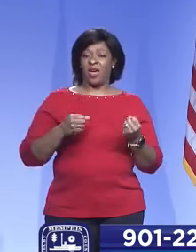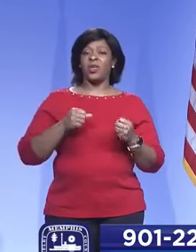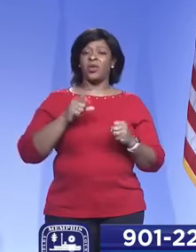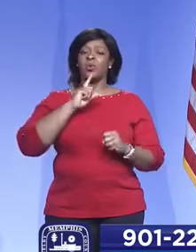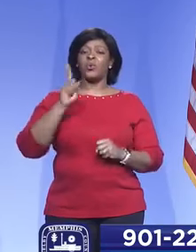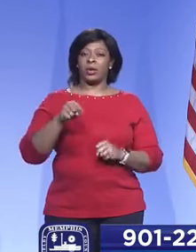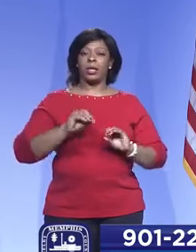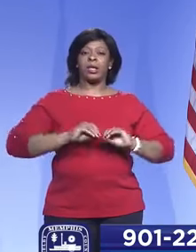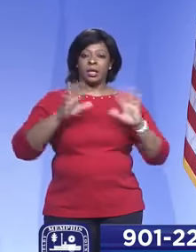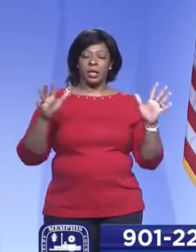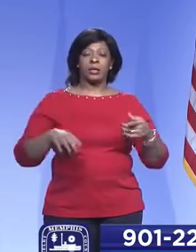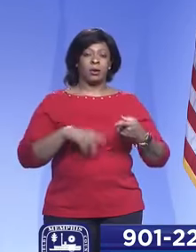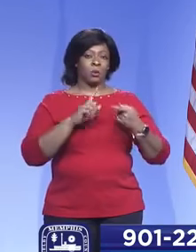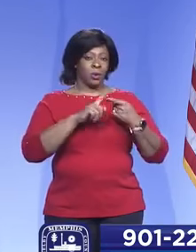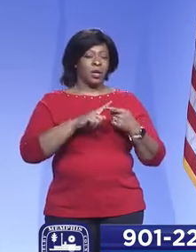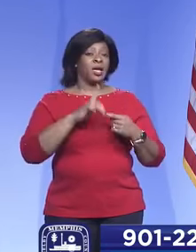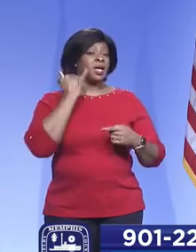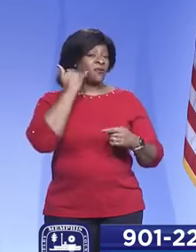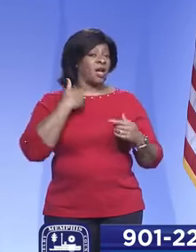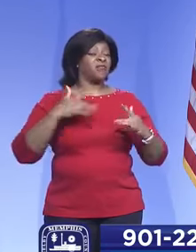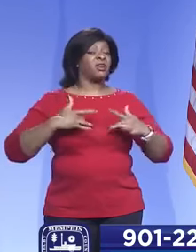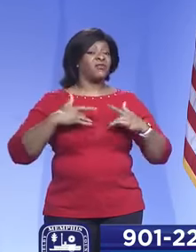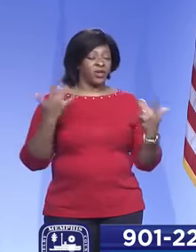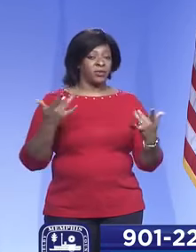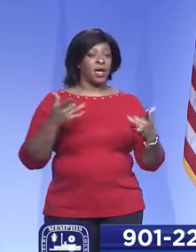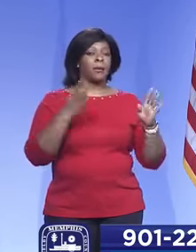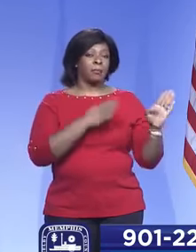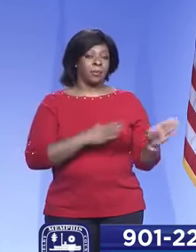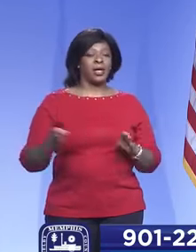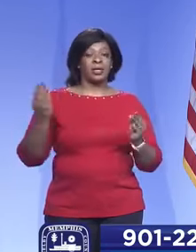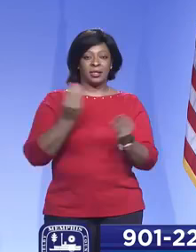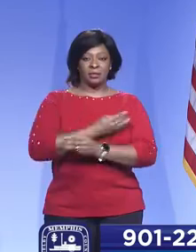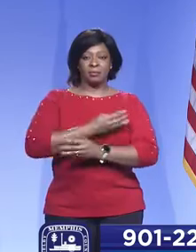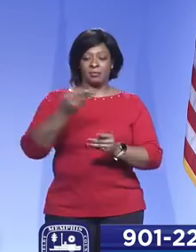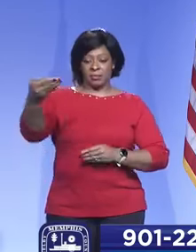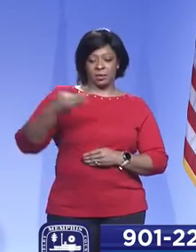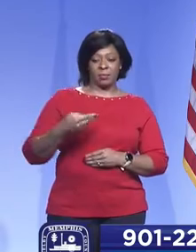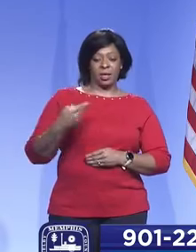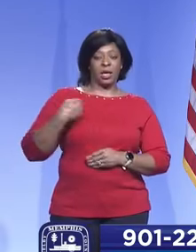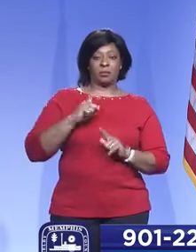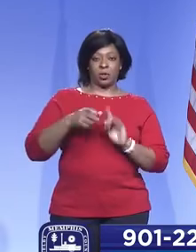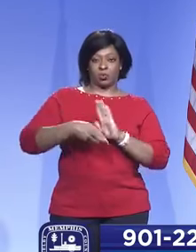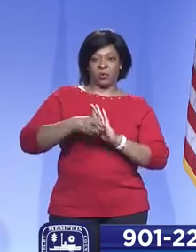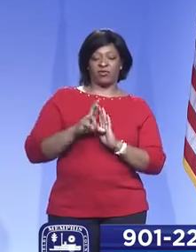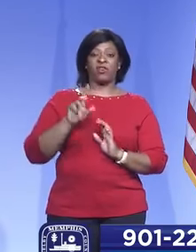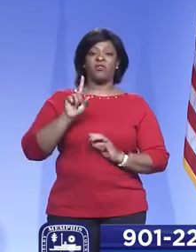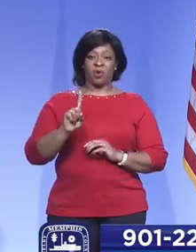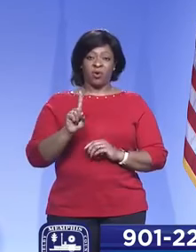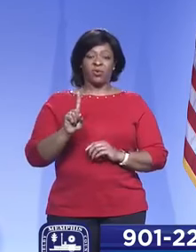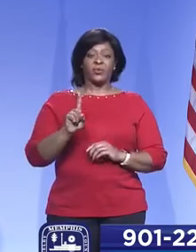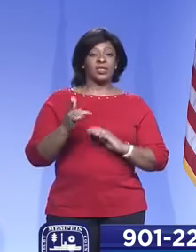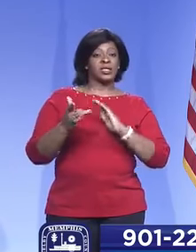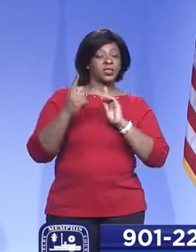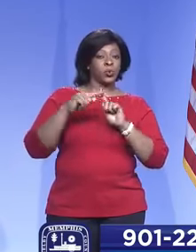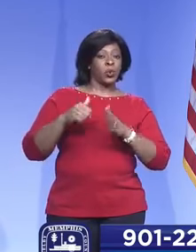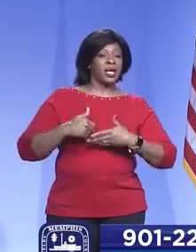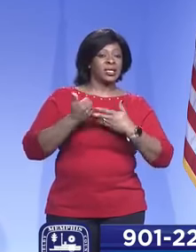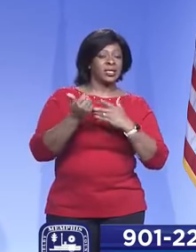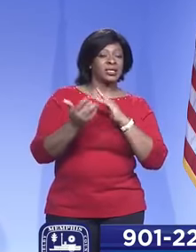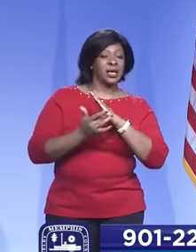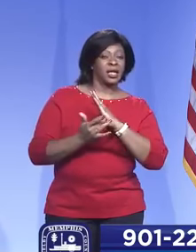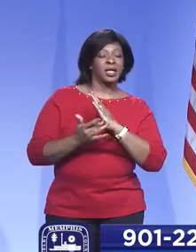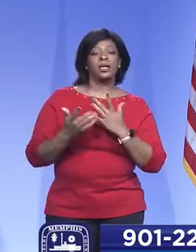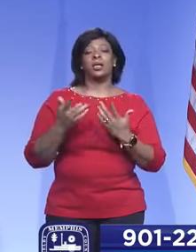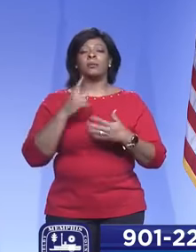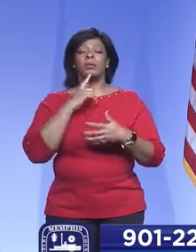that one, if there's going to be an event, there should be a plan submitted to us for review and technical assistance to assure